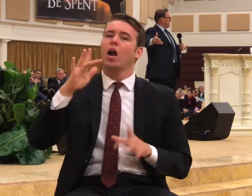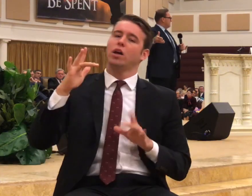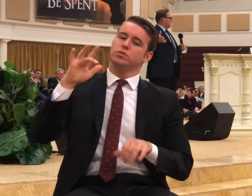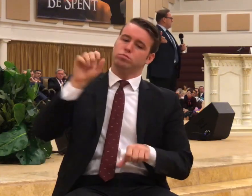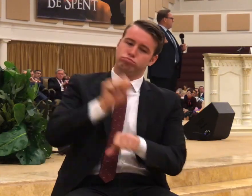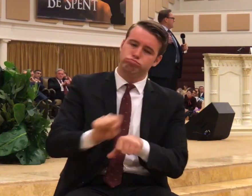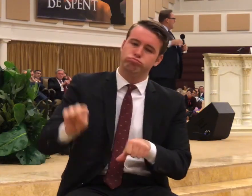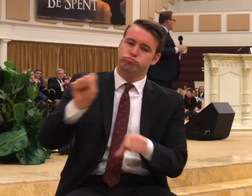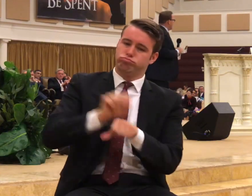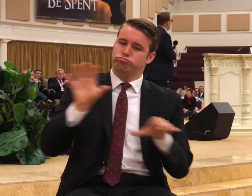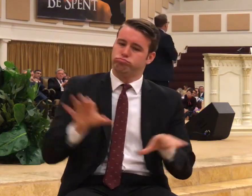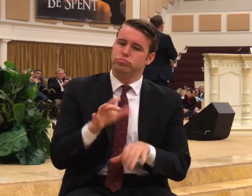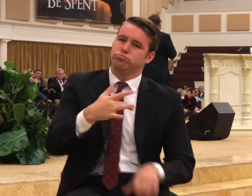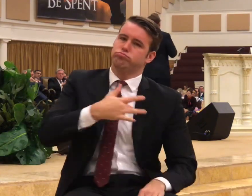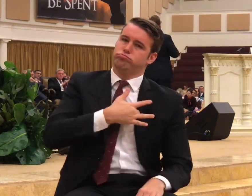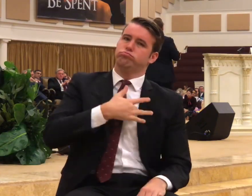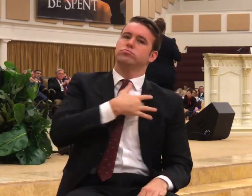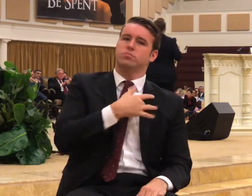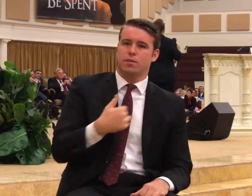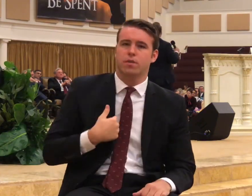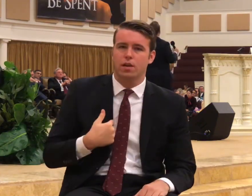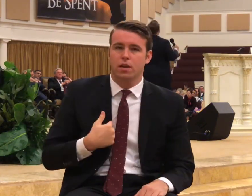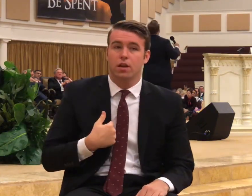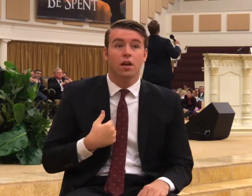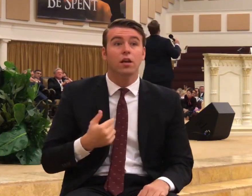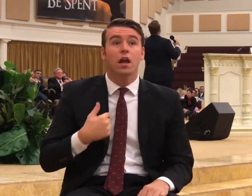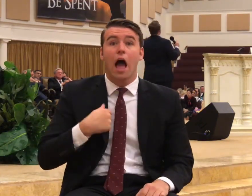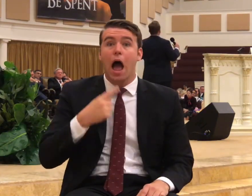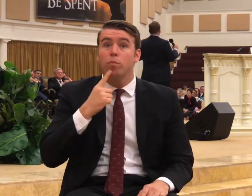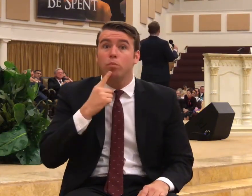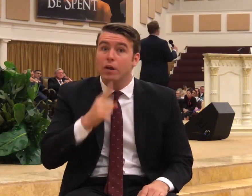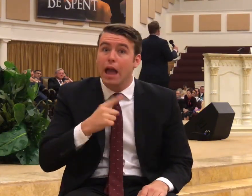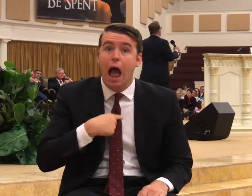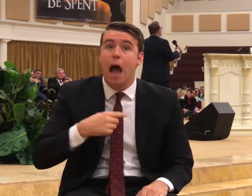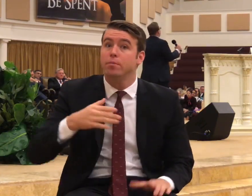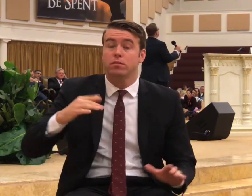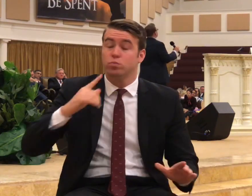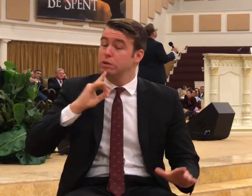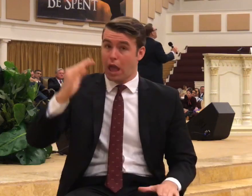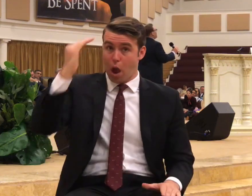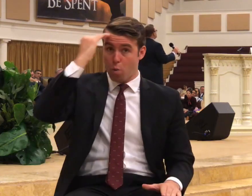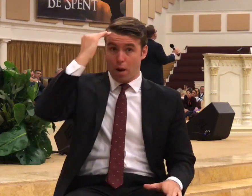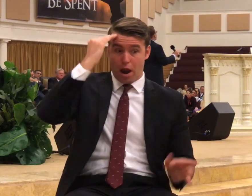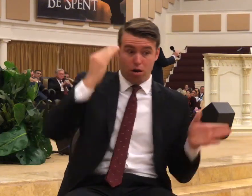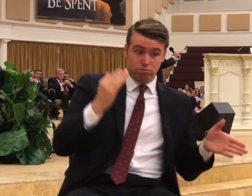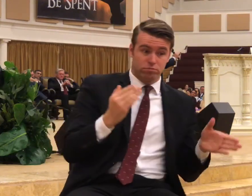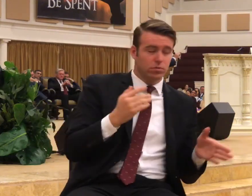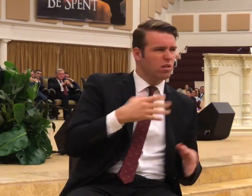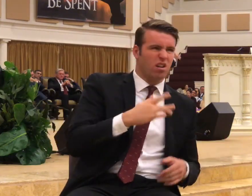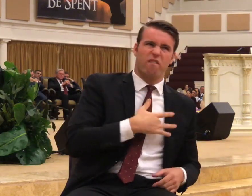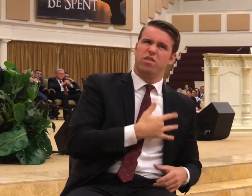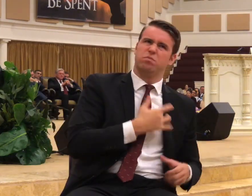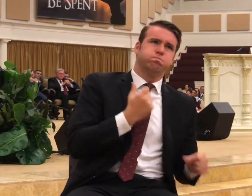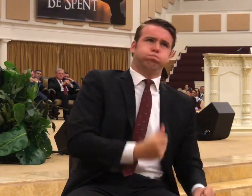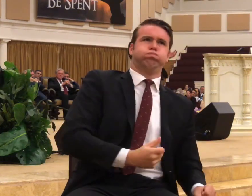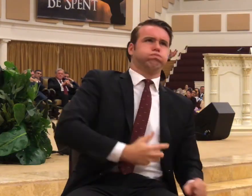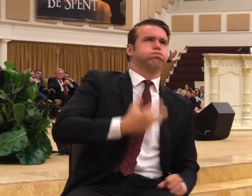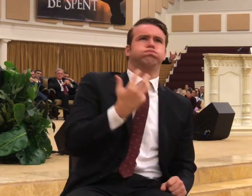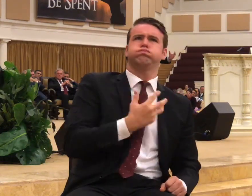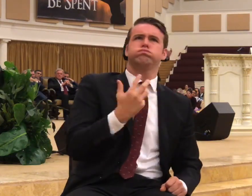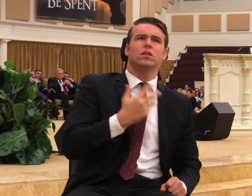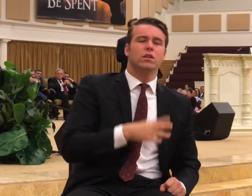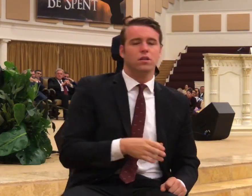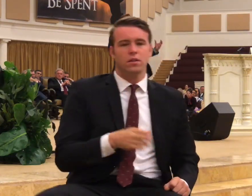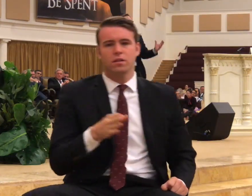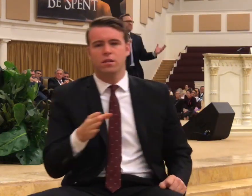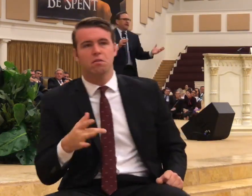me. And here, I'm highly aware this just happened. Or the presence of the Lord is here. I can feel it in the atmosphere. And then